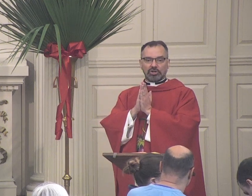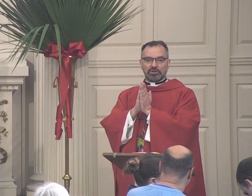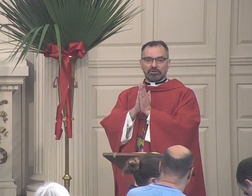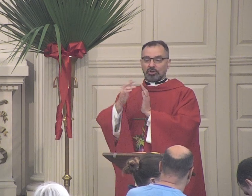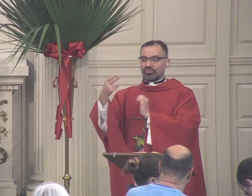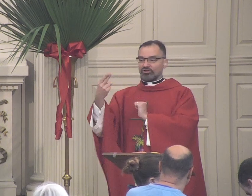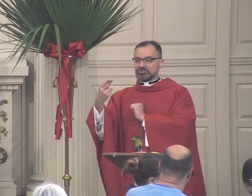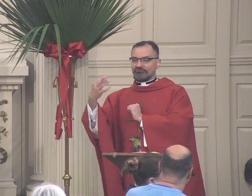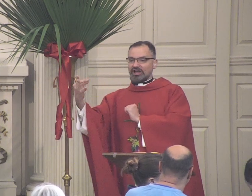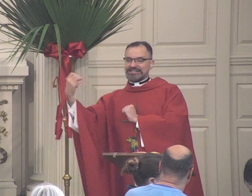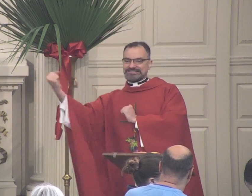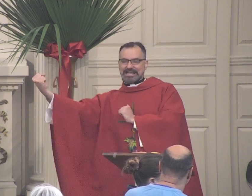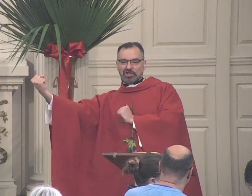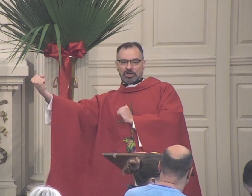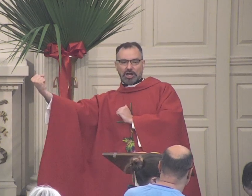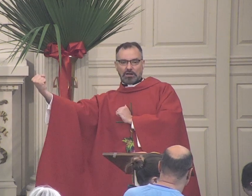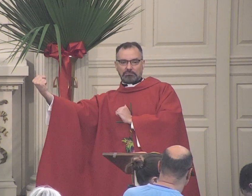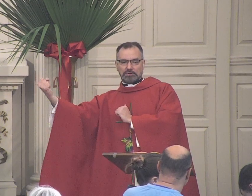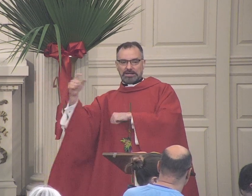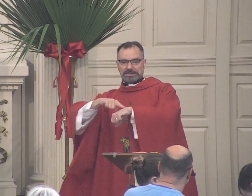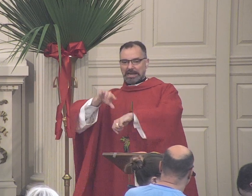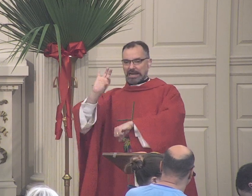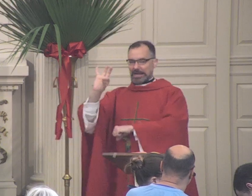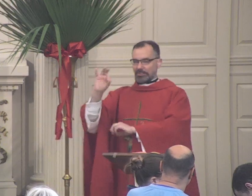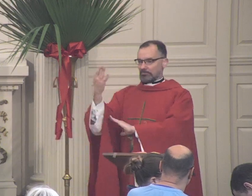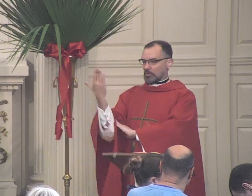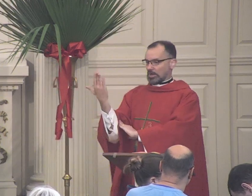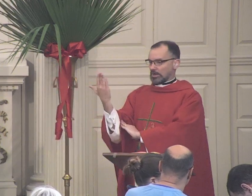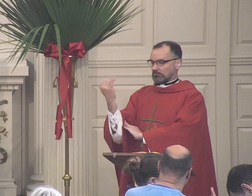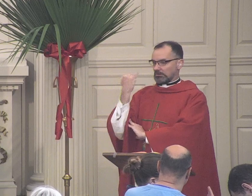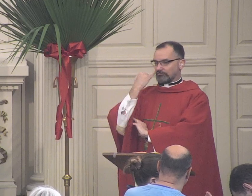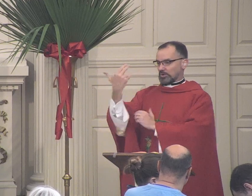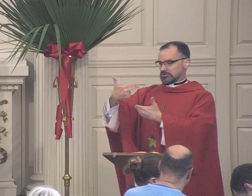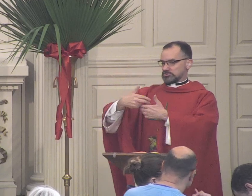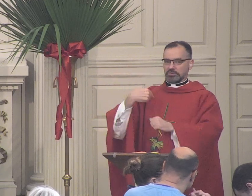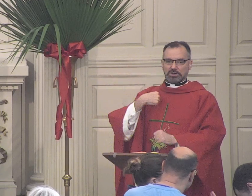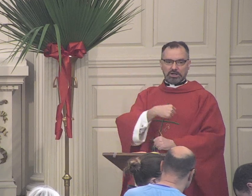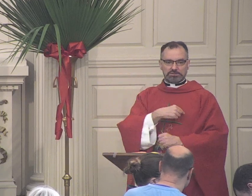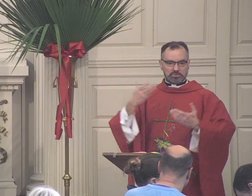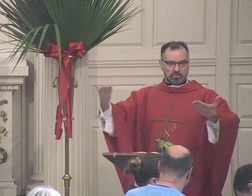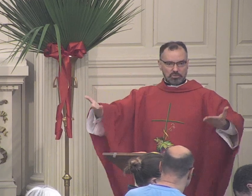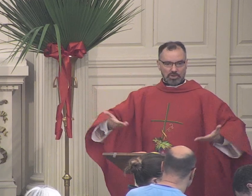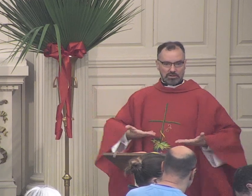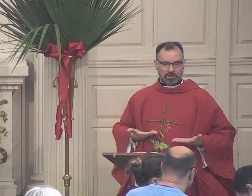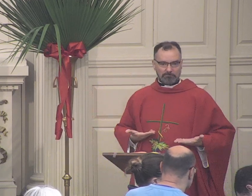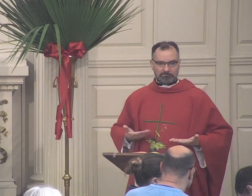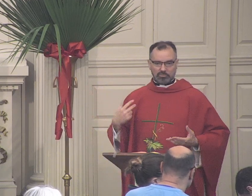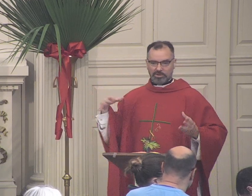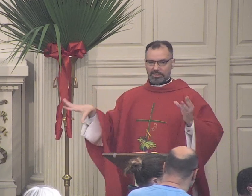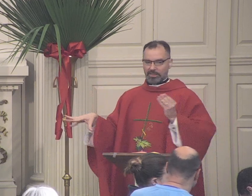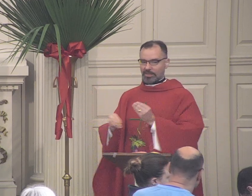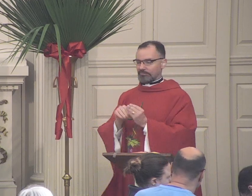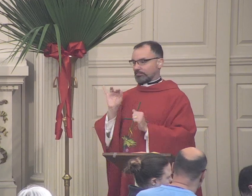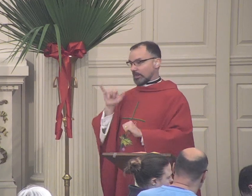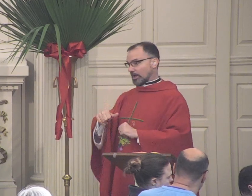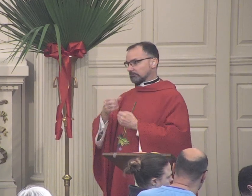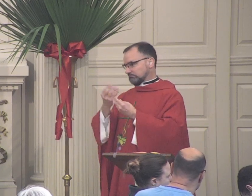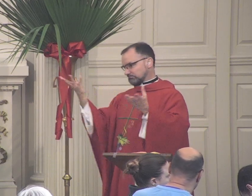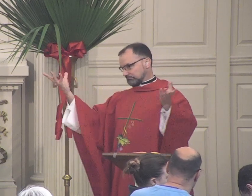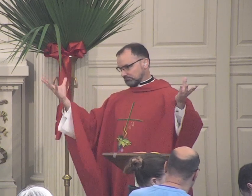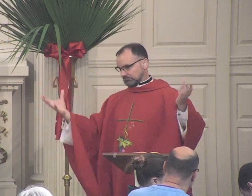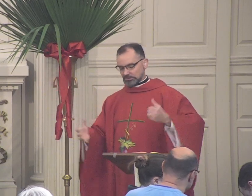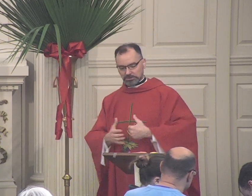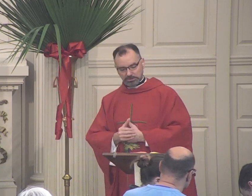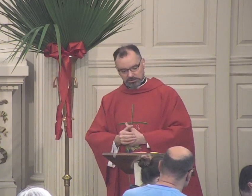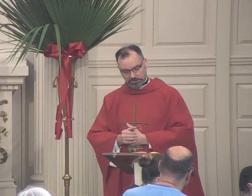We're doing something different on Holy Thursday, Good Friday, and the Saturday morning. We're going to, instead of a Mass, we're going to do the Liturgy of